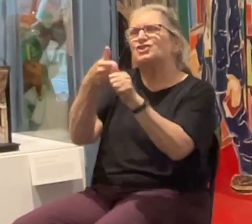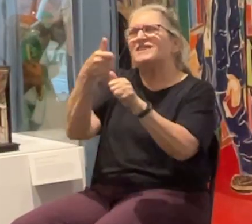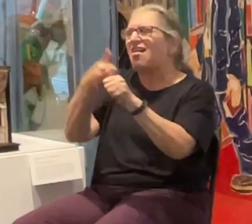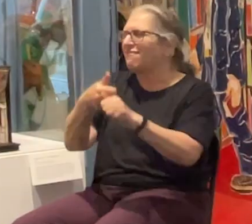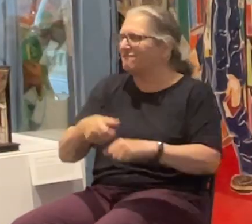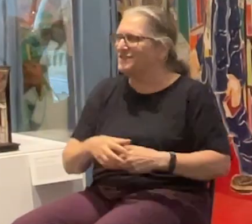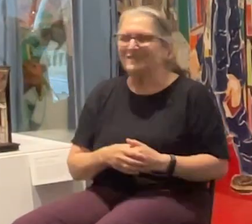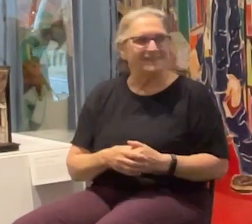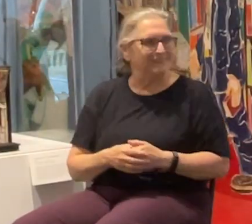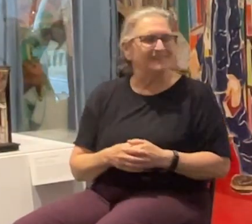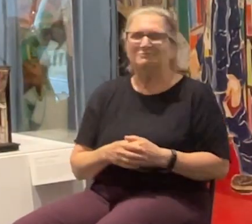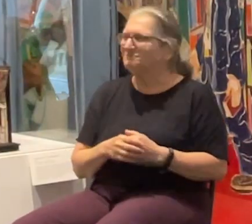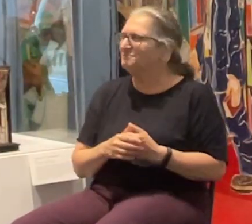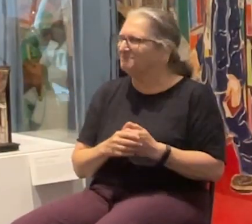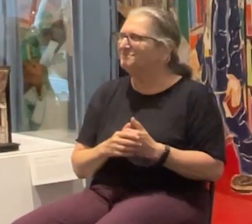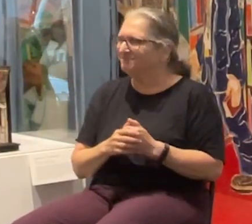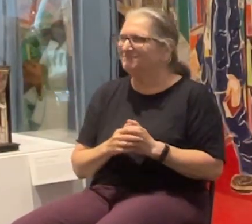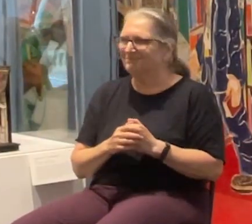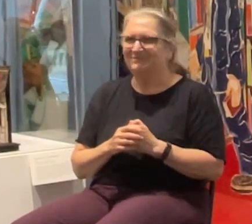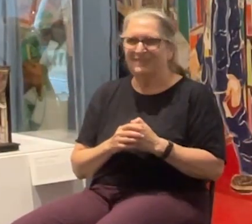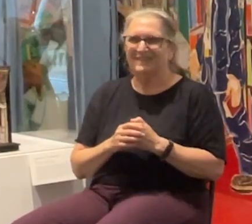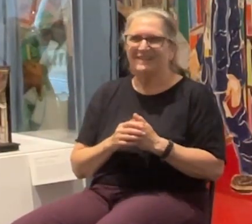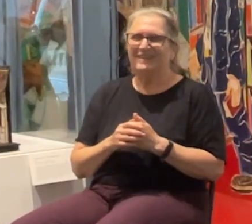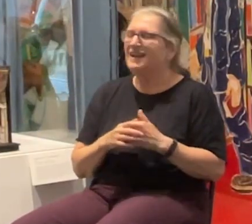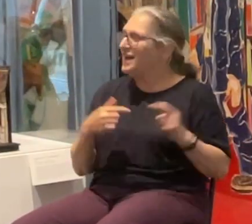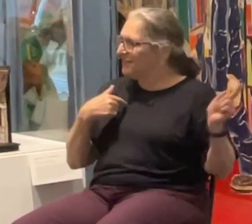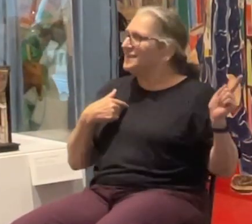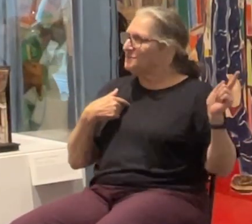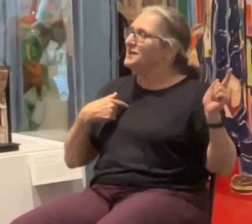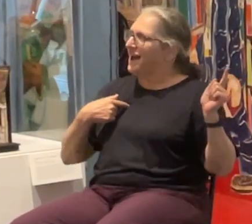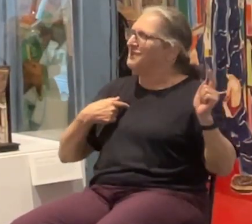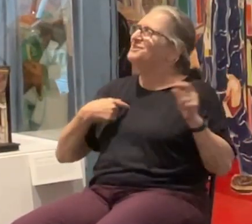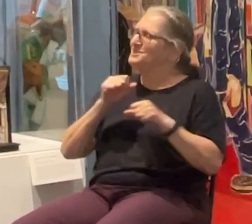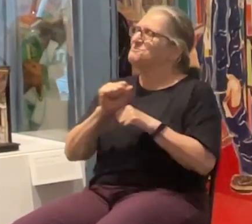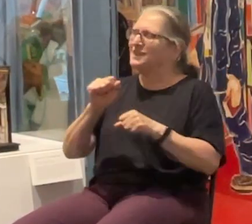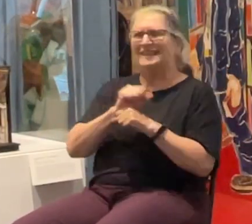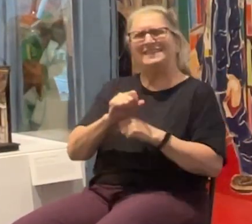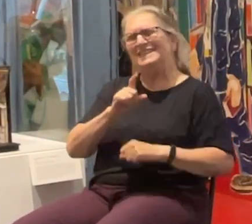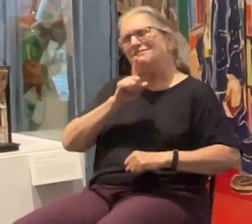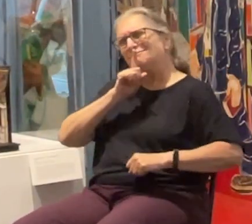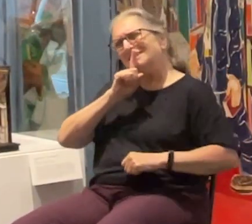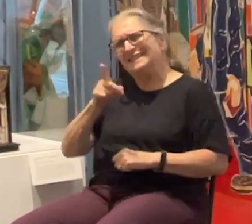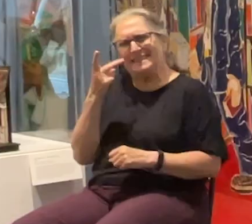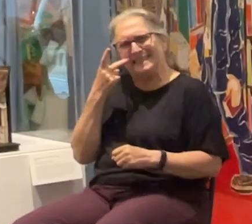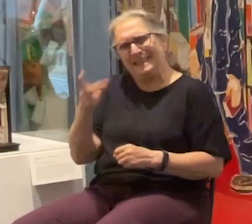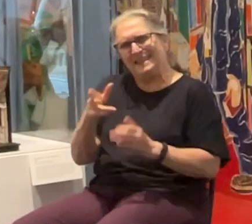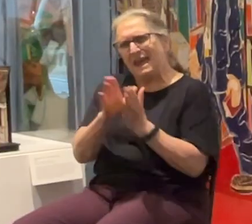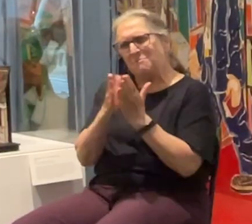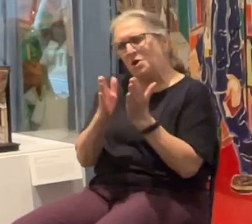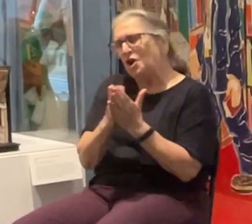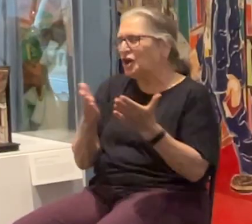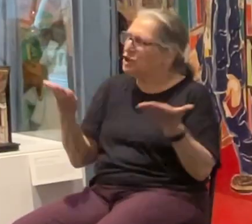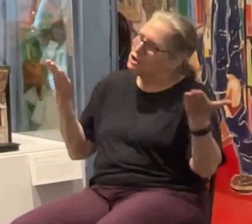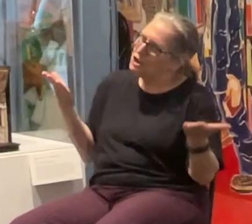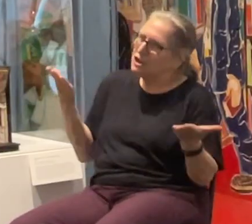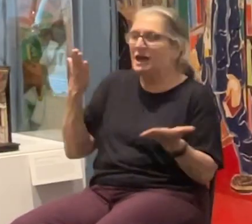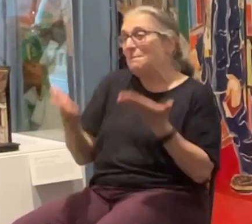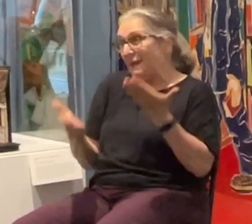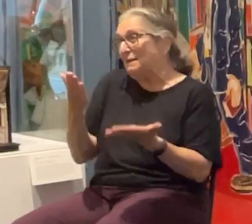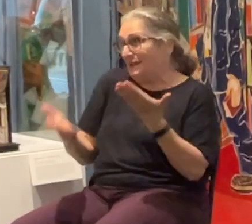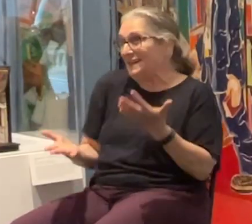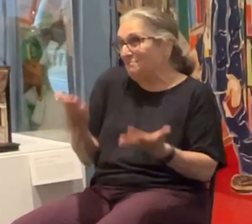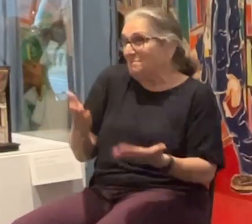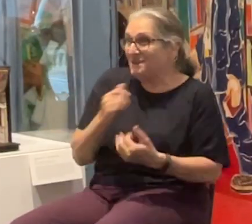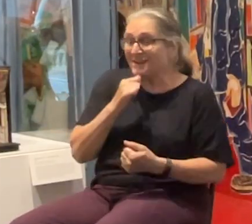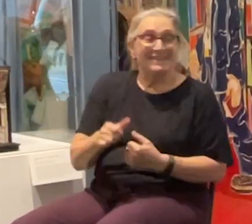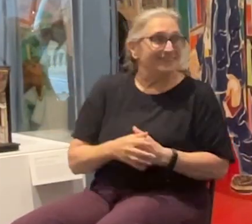I mean, that's one of those things that, like, that I was working in the spirit of, like, you know, did he actually see that book? Maybe not. Well, but